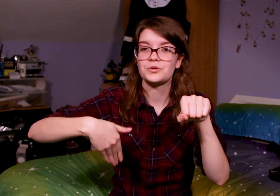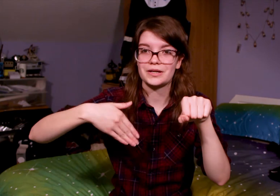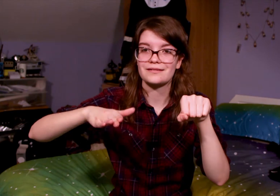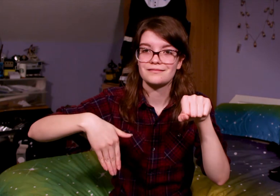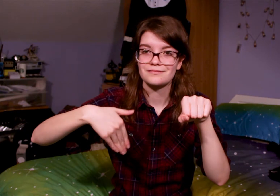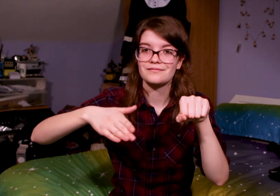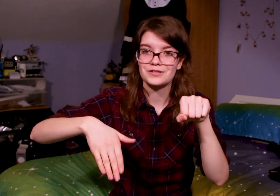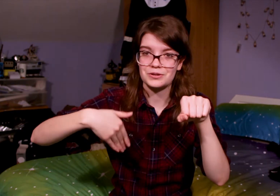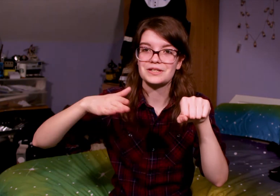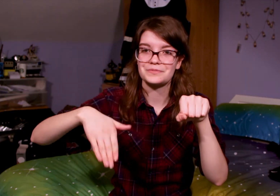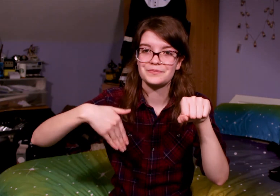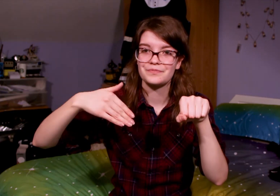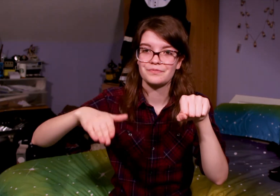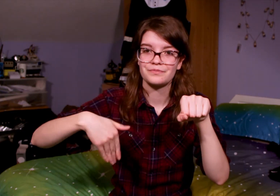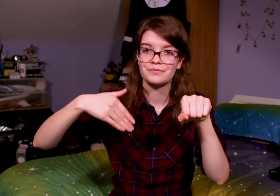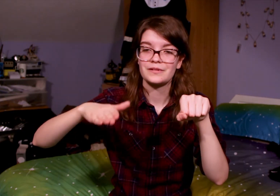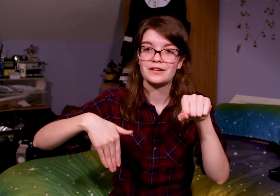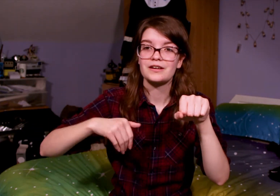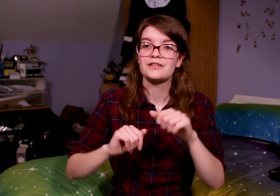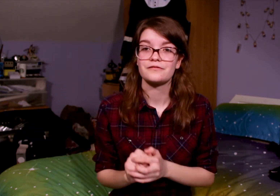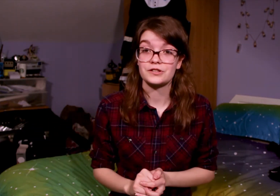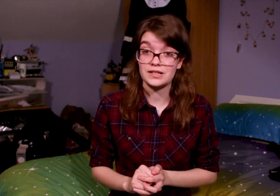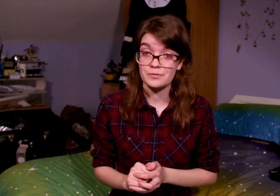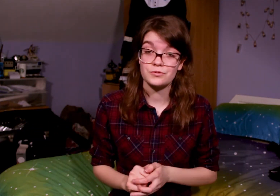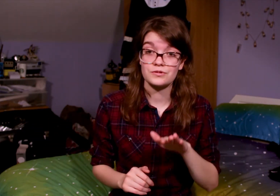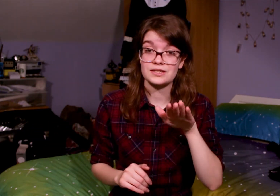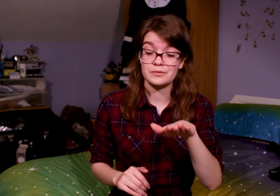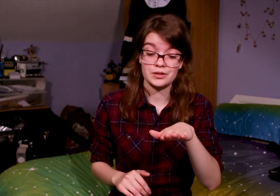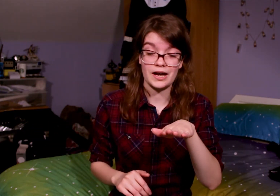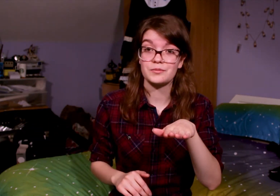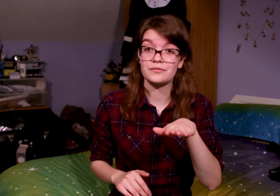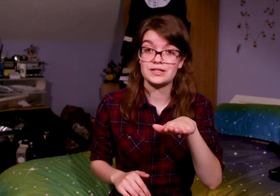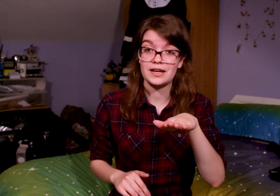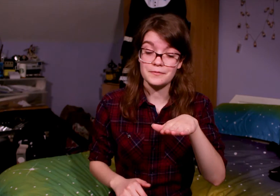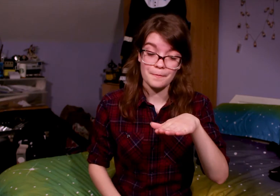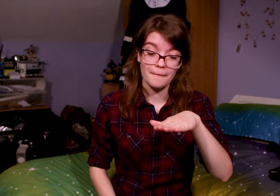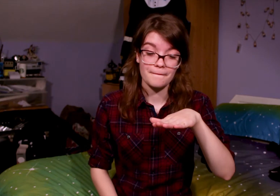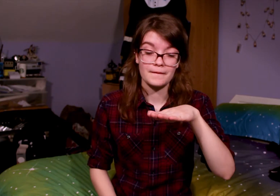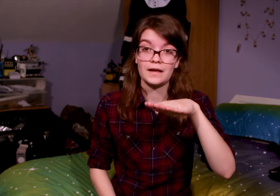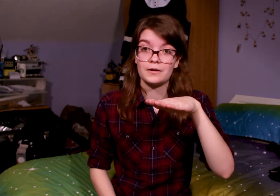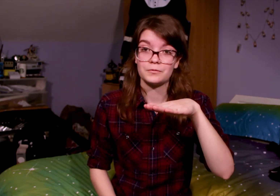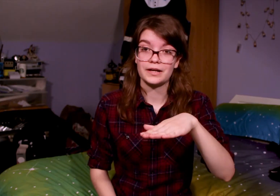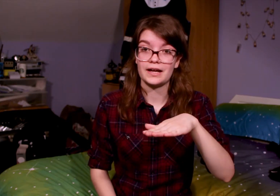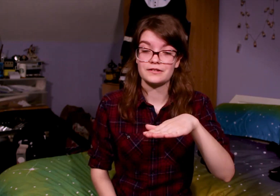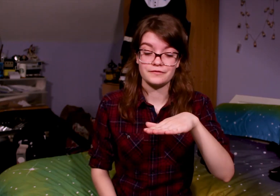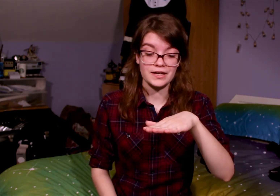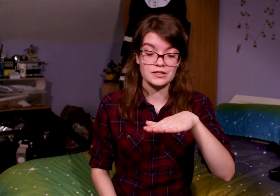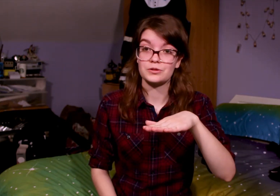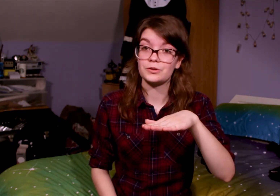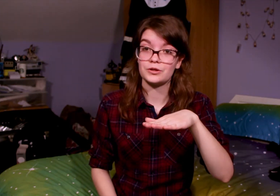toy scooter. For a skateboard, similar hand movements again. One hand flat, your